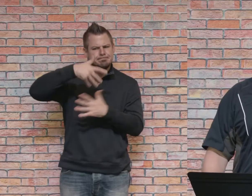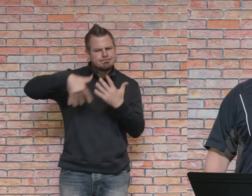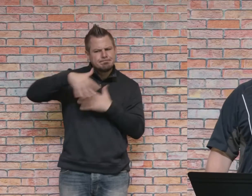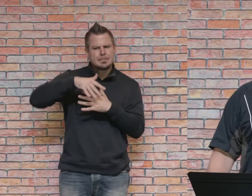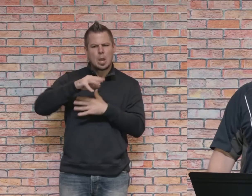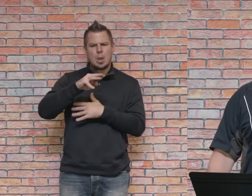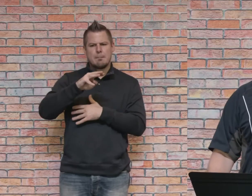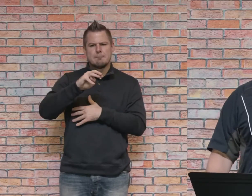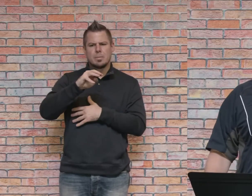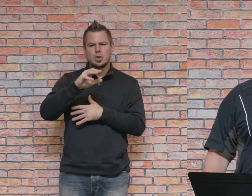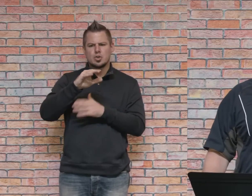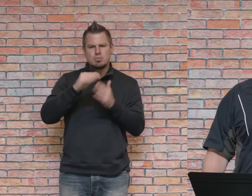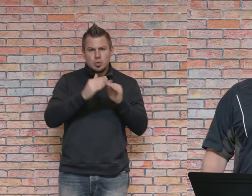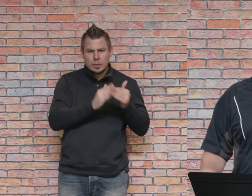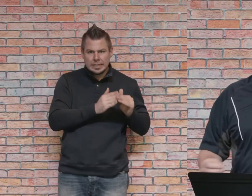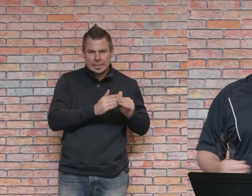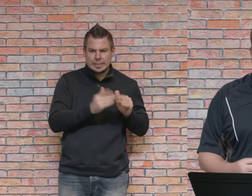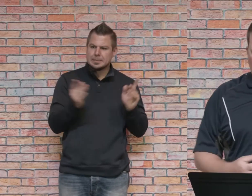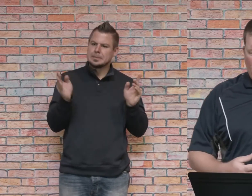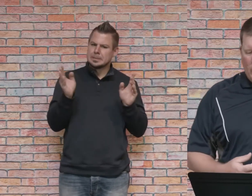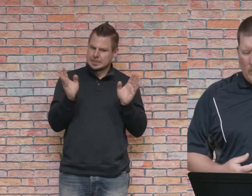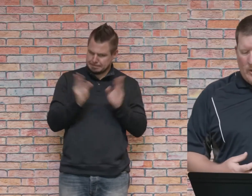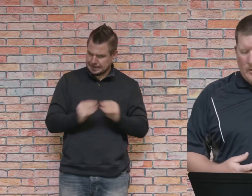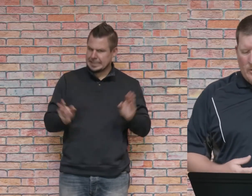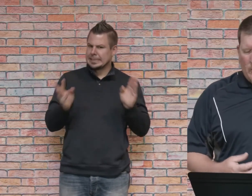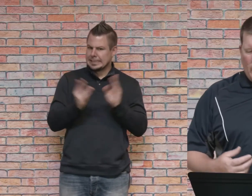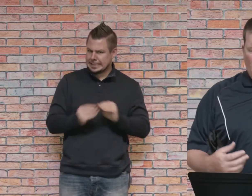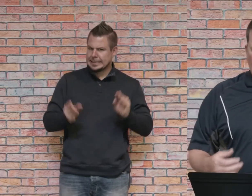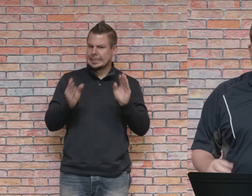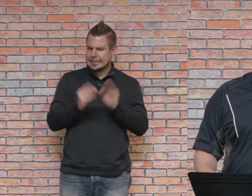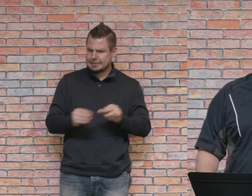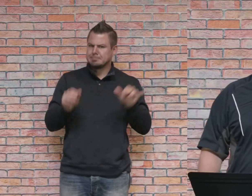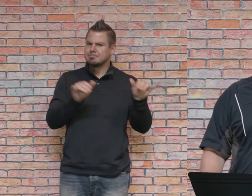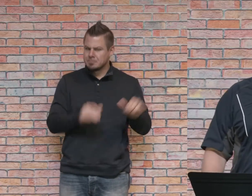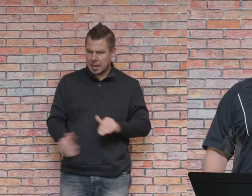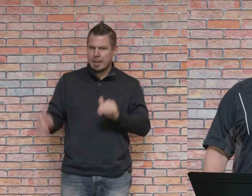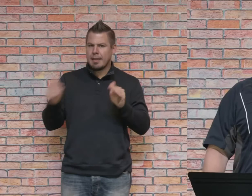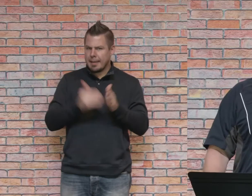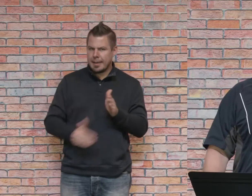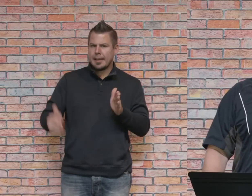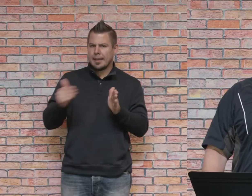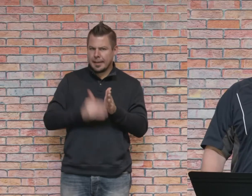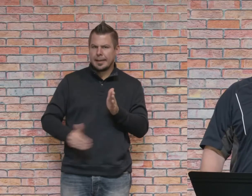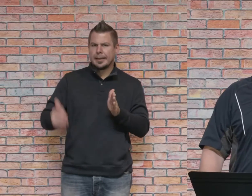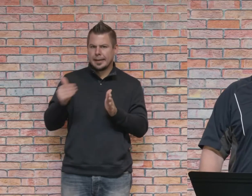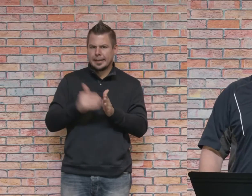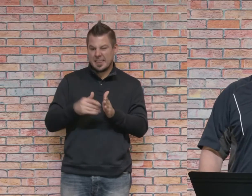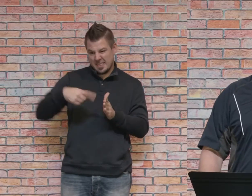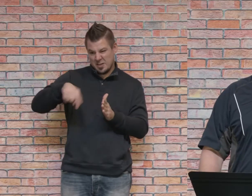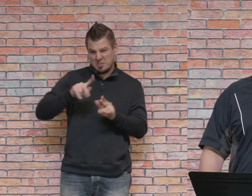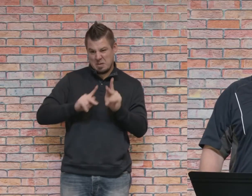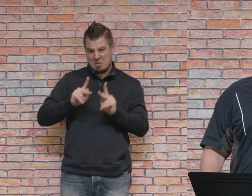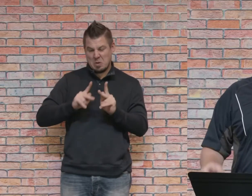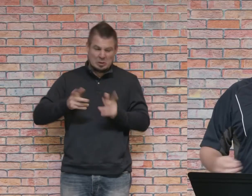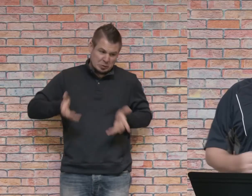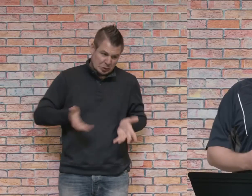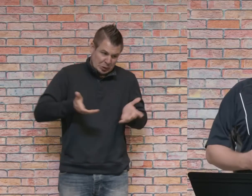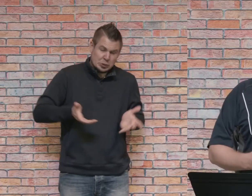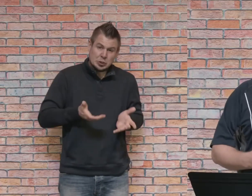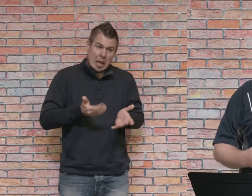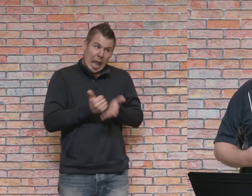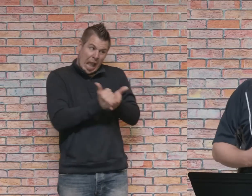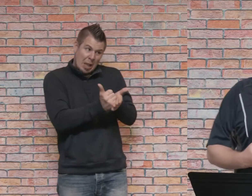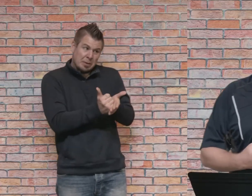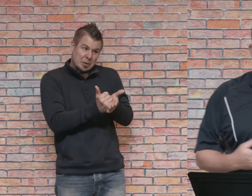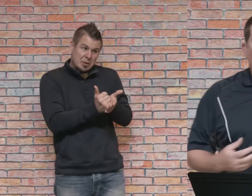need to meet consistently with people that are going to encourage you, that are going to hold you accountable.